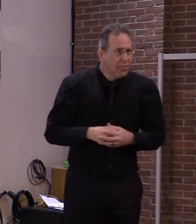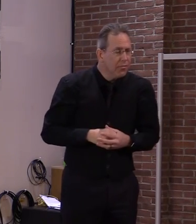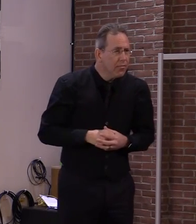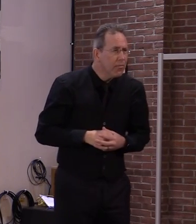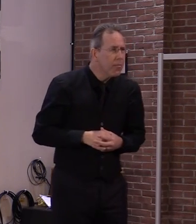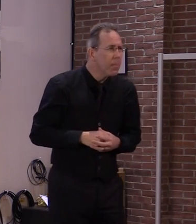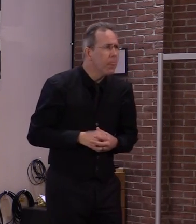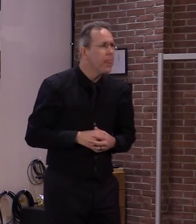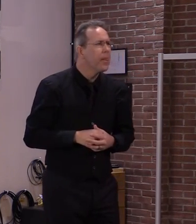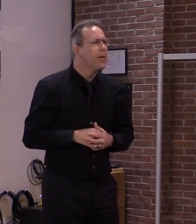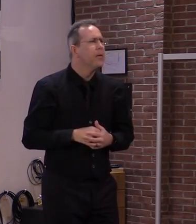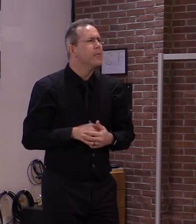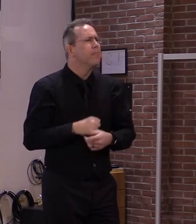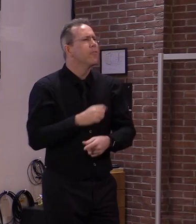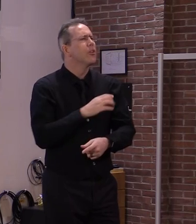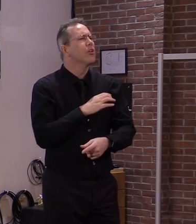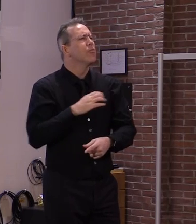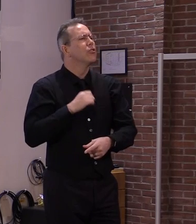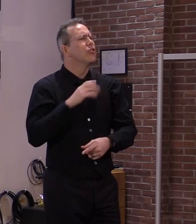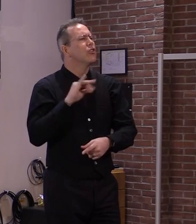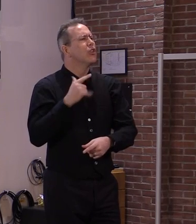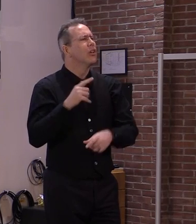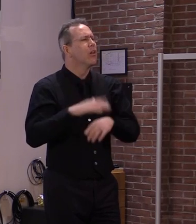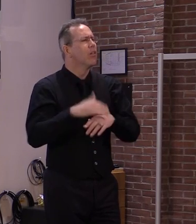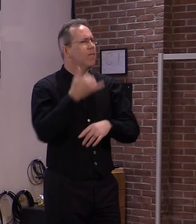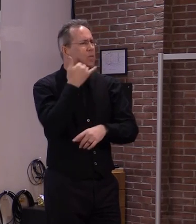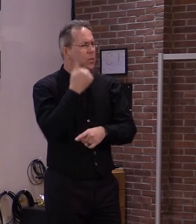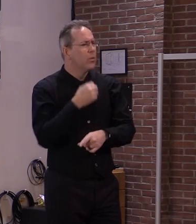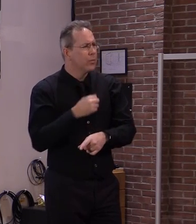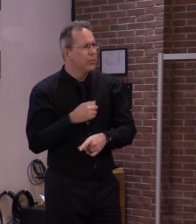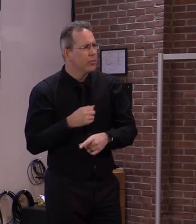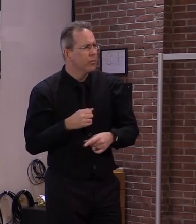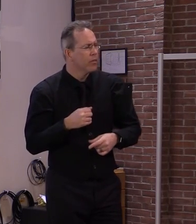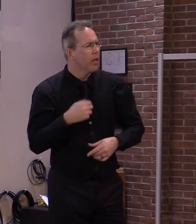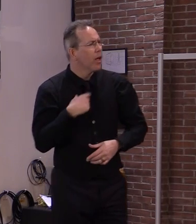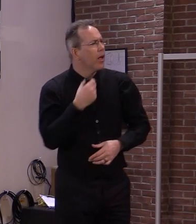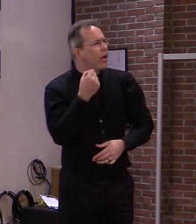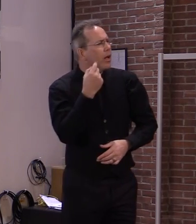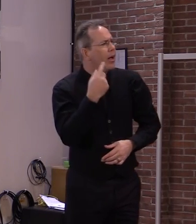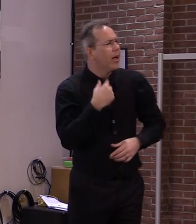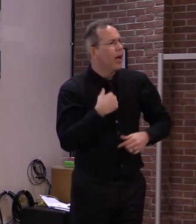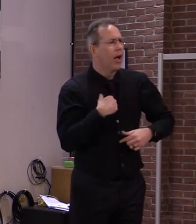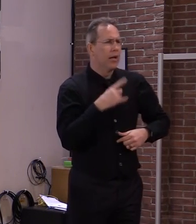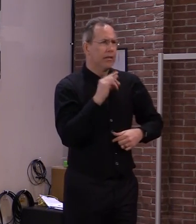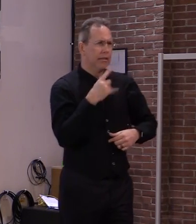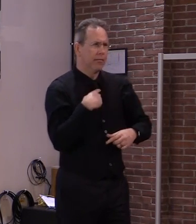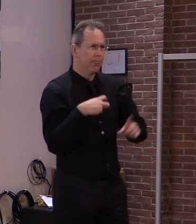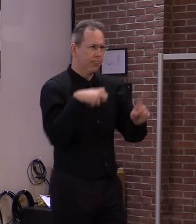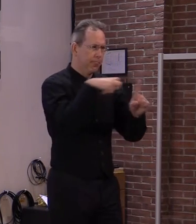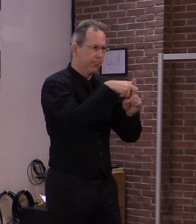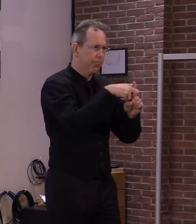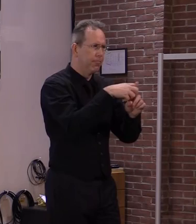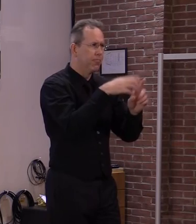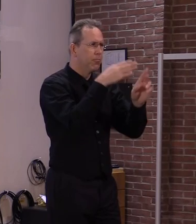very specific in terms of the areas of first responders,